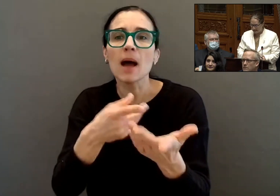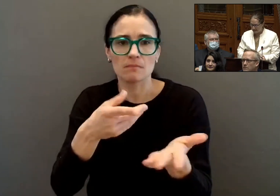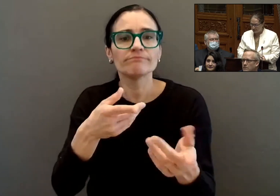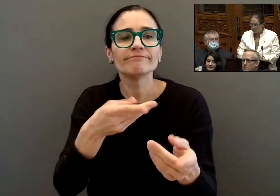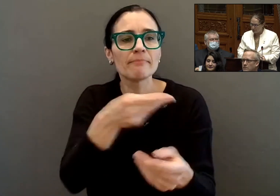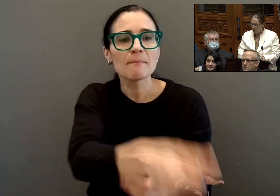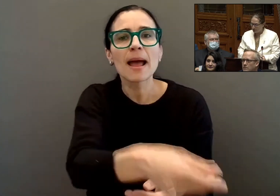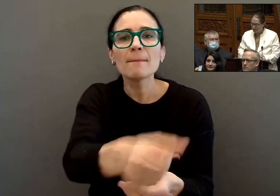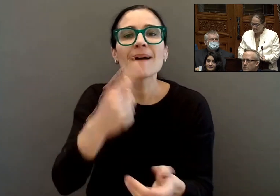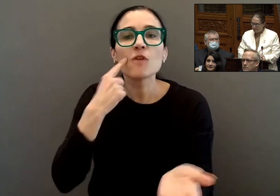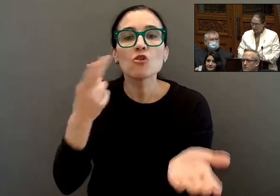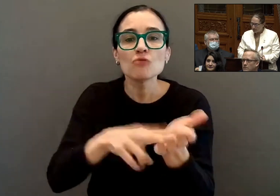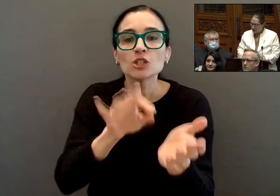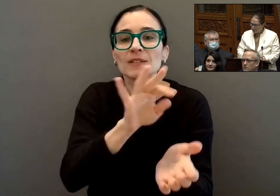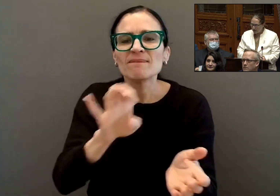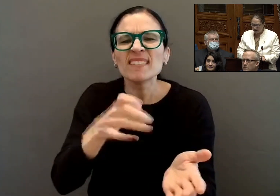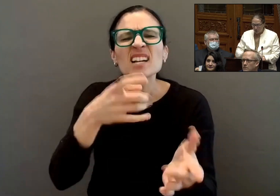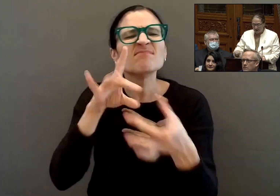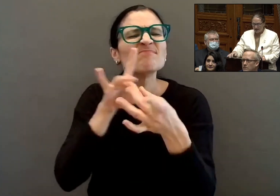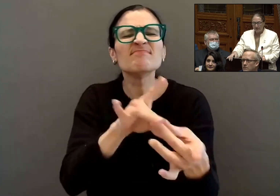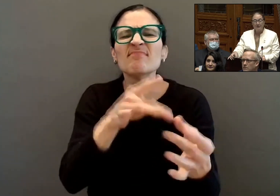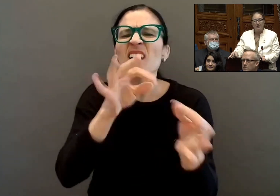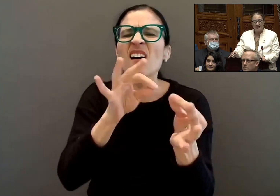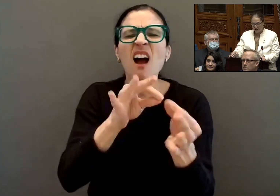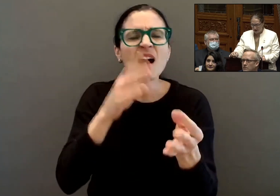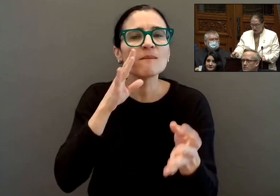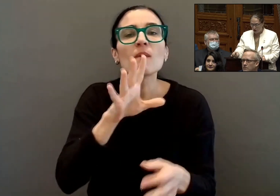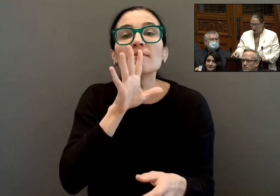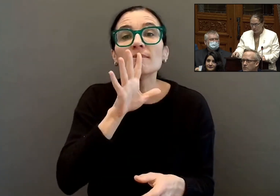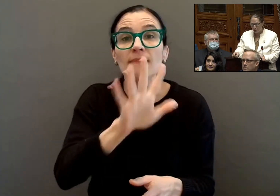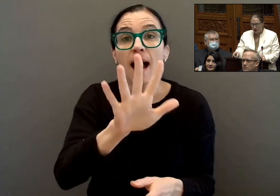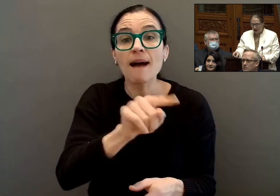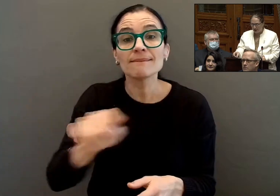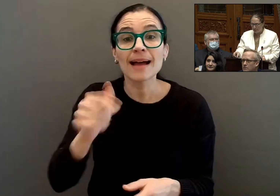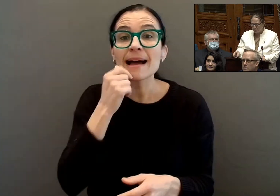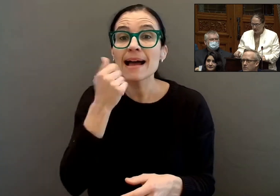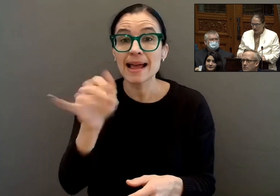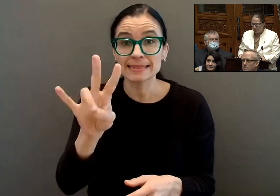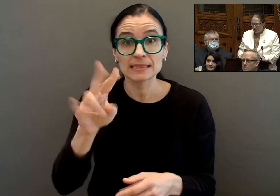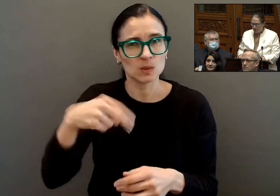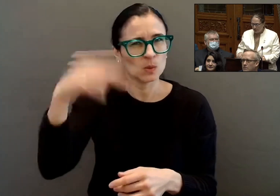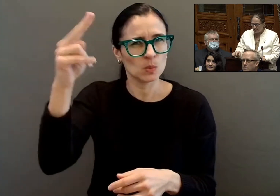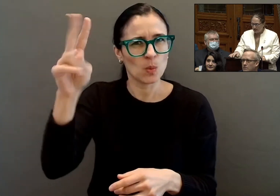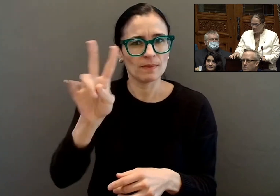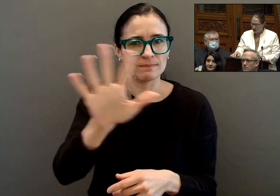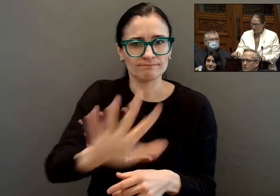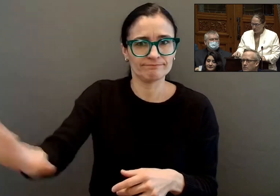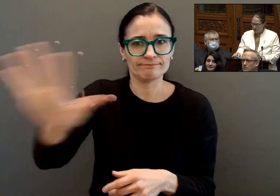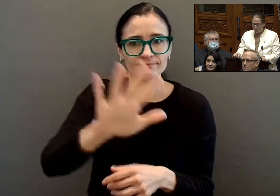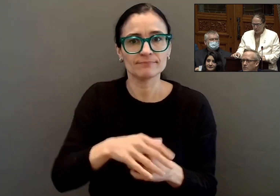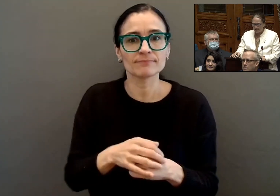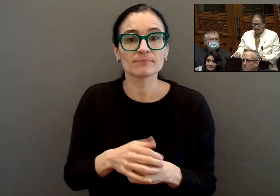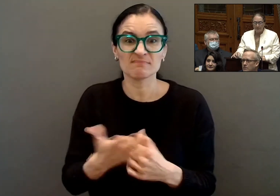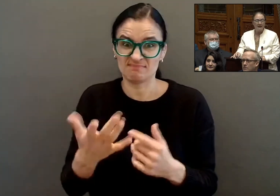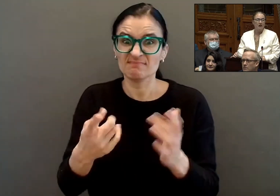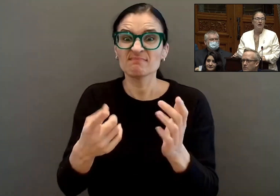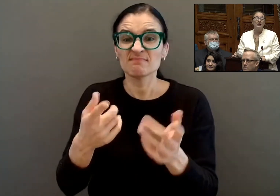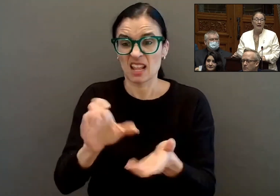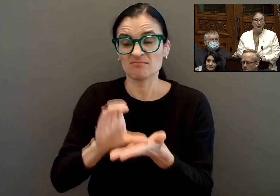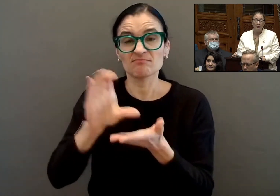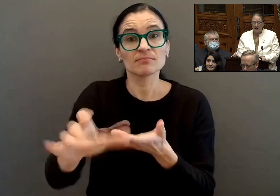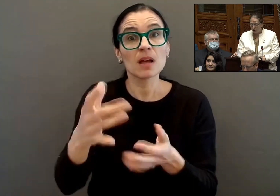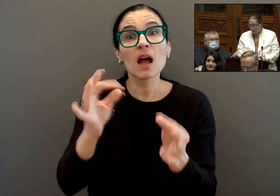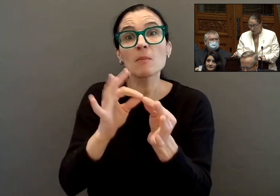at a season of sport. They provide grants of up to $600 per child per year, funding which supports full